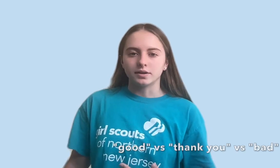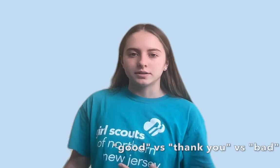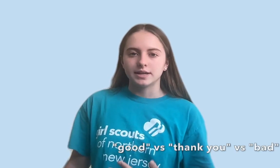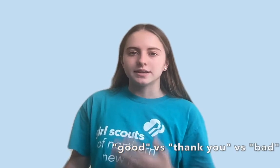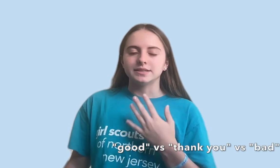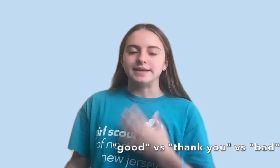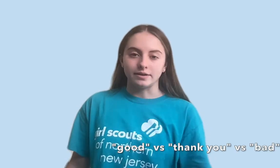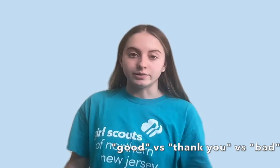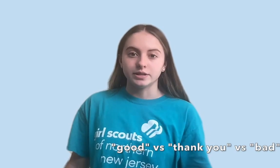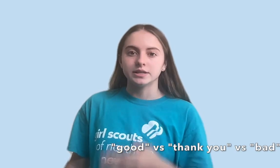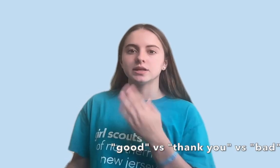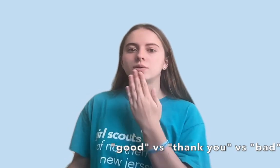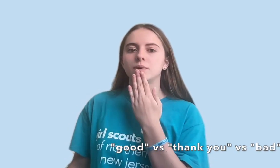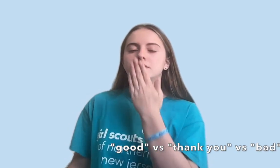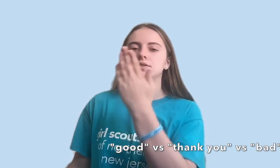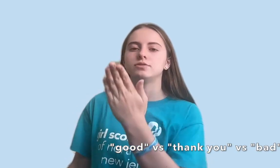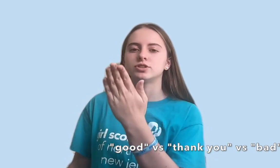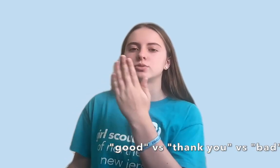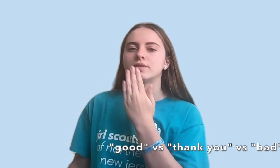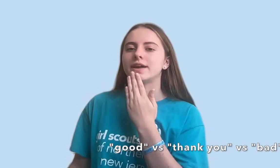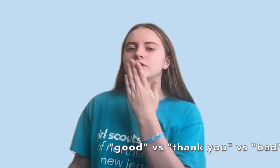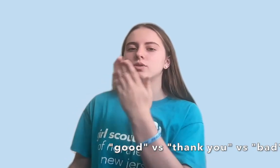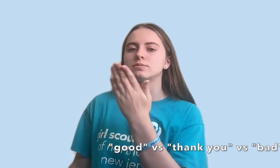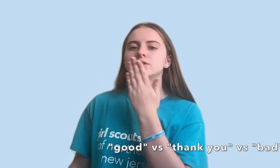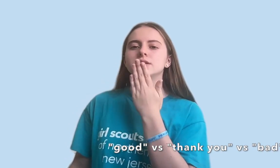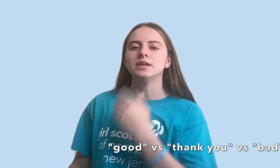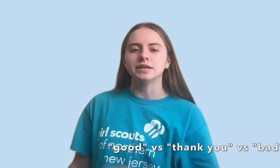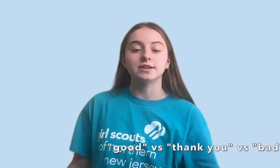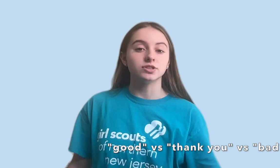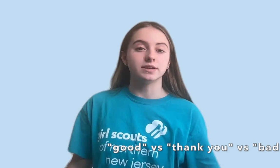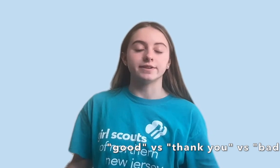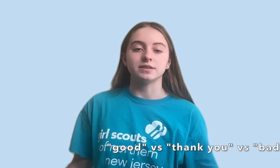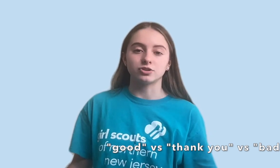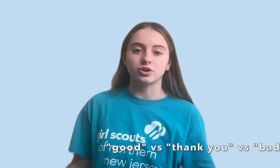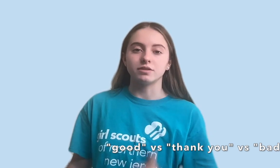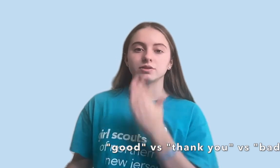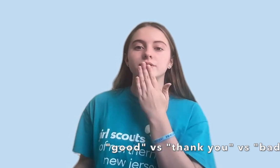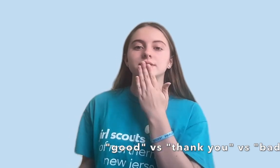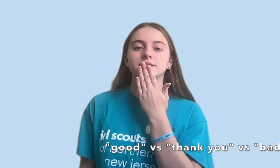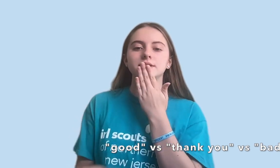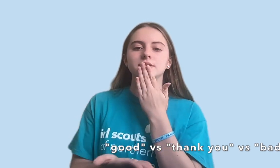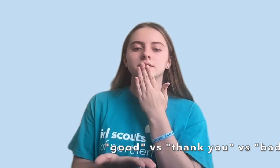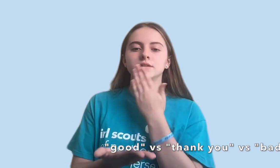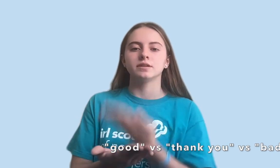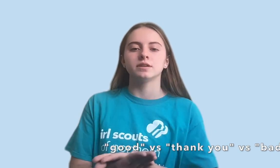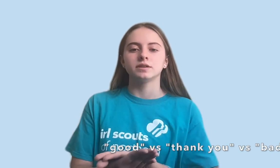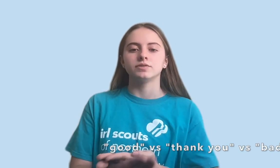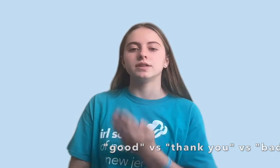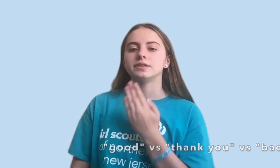outwards. It's less down. So you just sort of angle it towards the person. Here's the difference. I'll show you. So this is good. This is